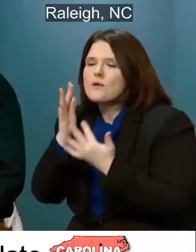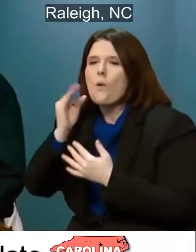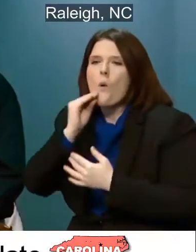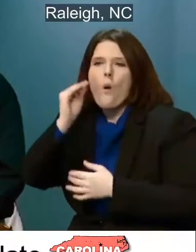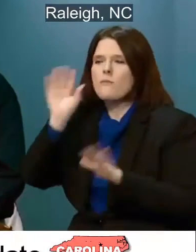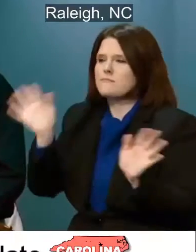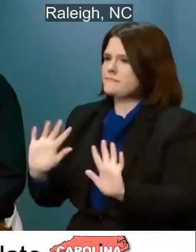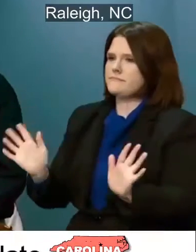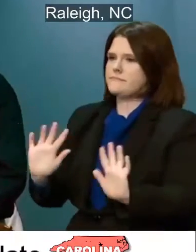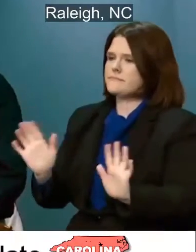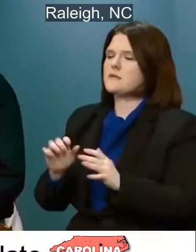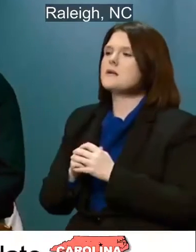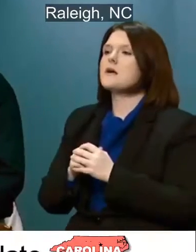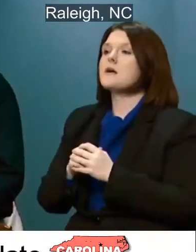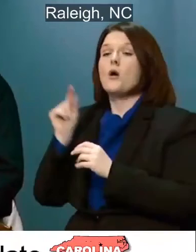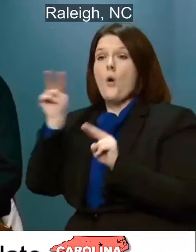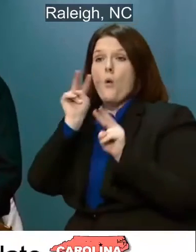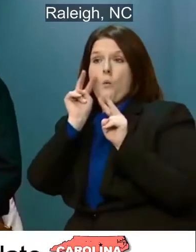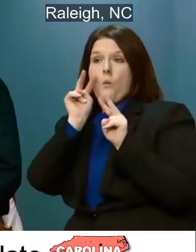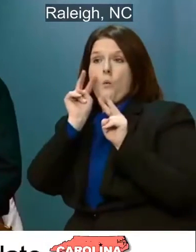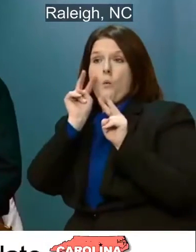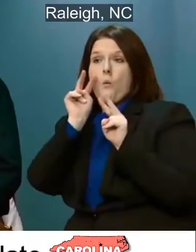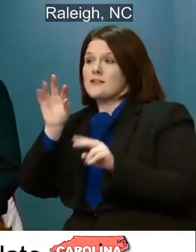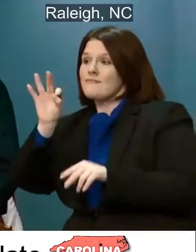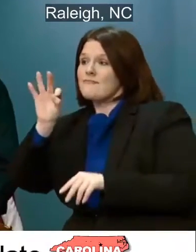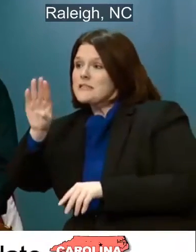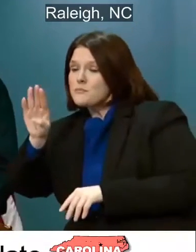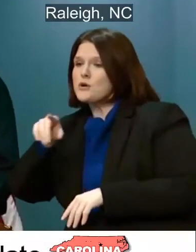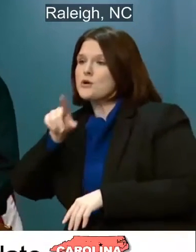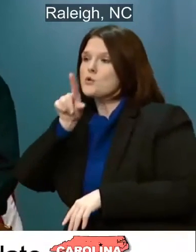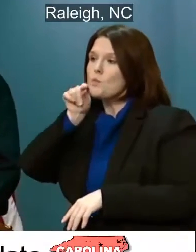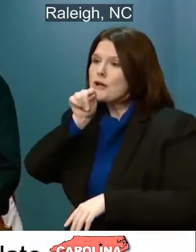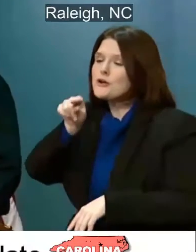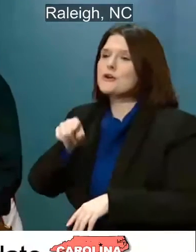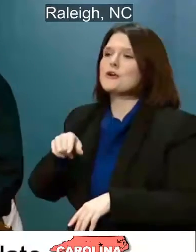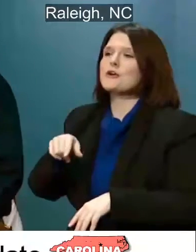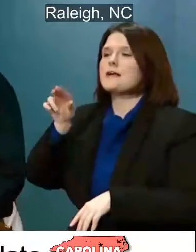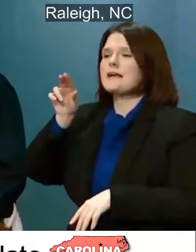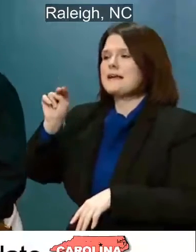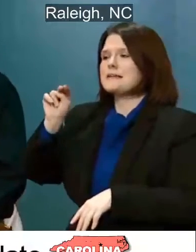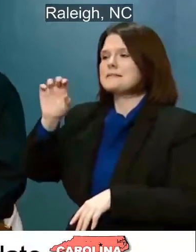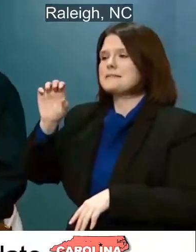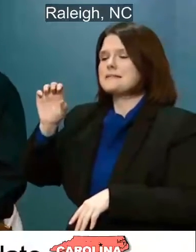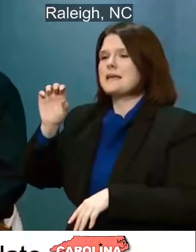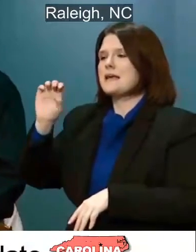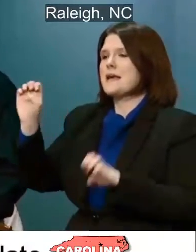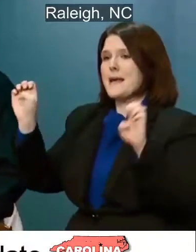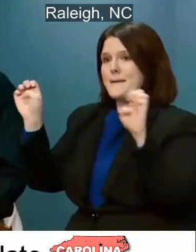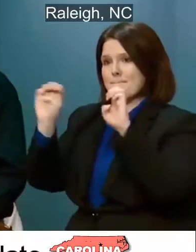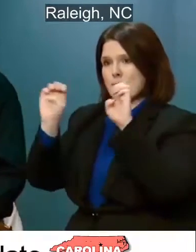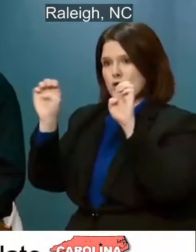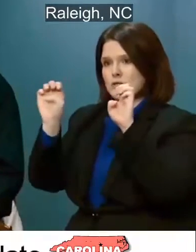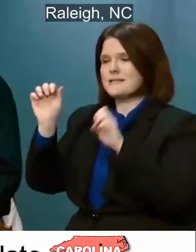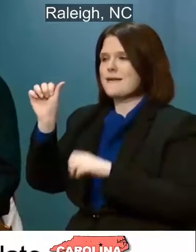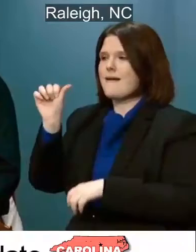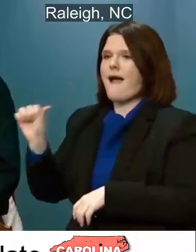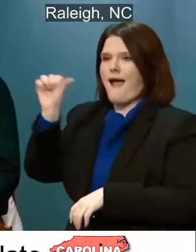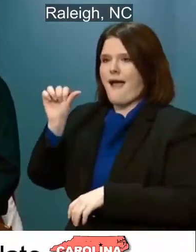follow the storm updates on Facebook and Twitter under NC Emergency and